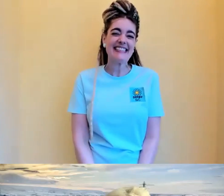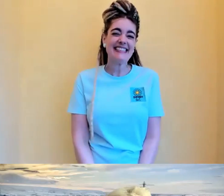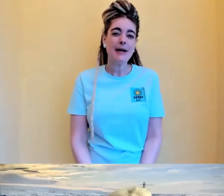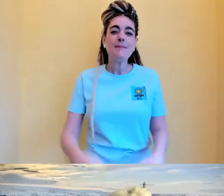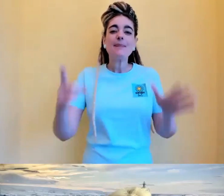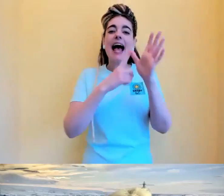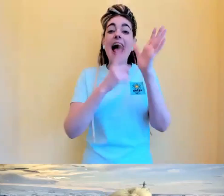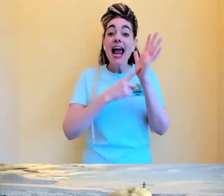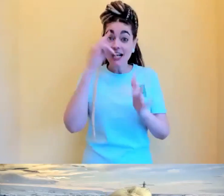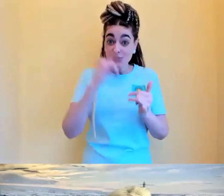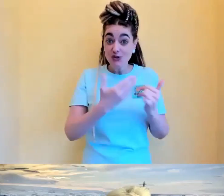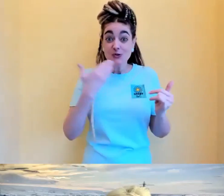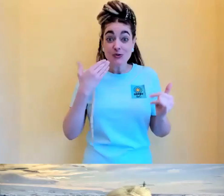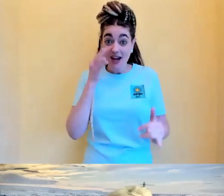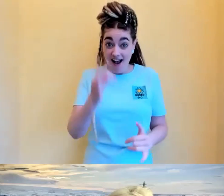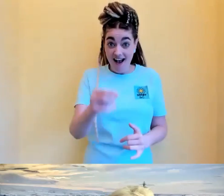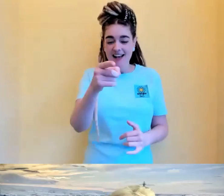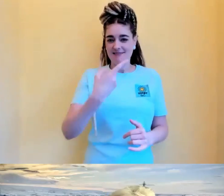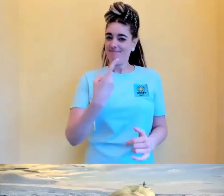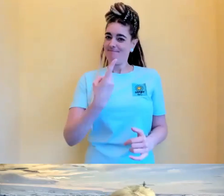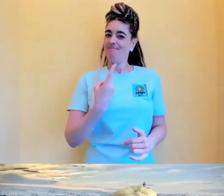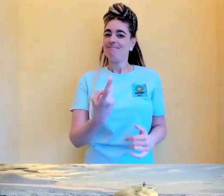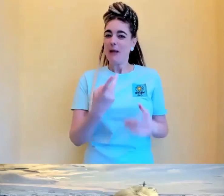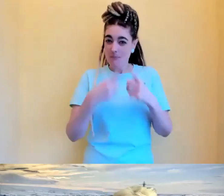you, as a fellow musician,